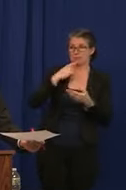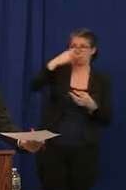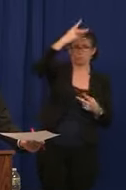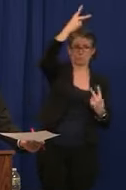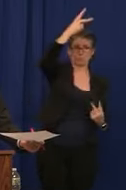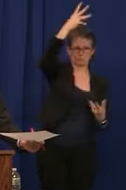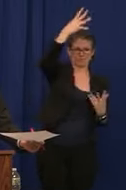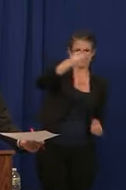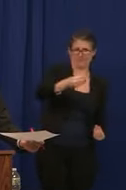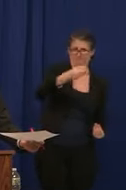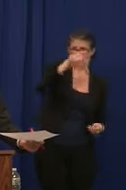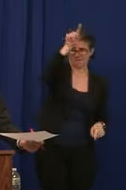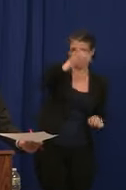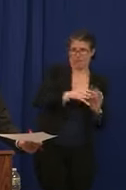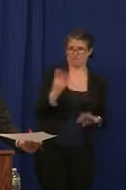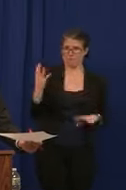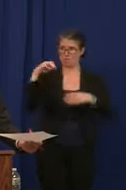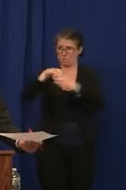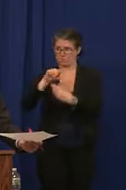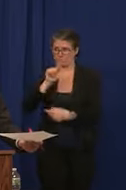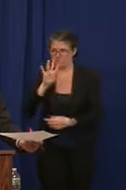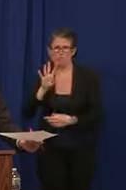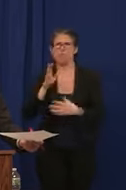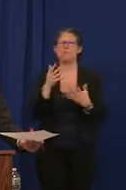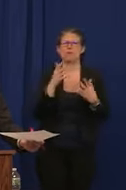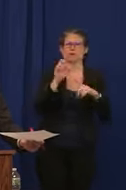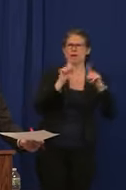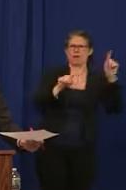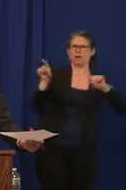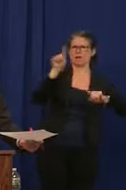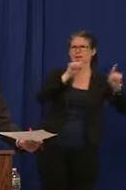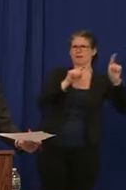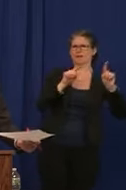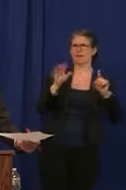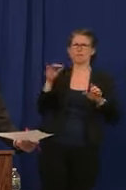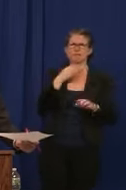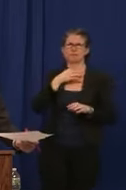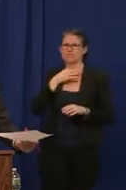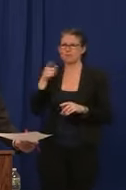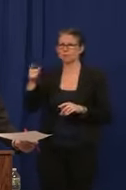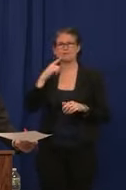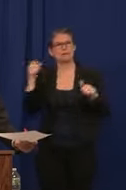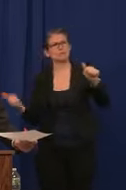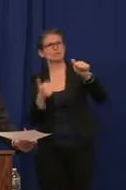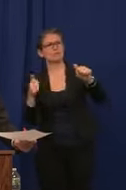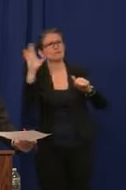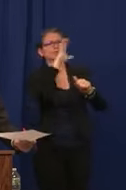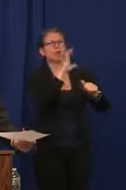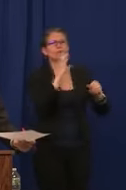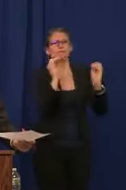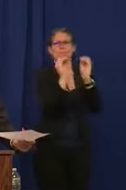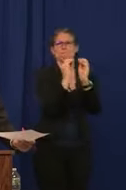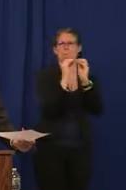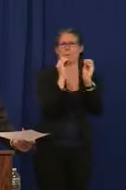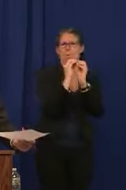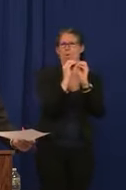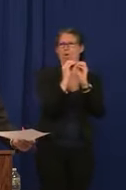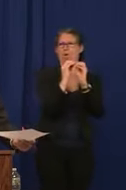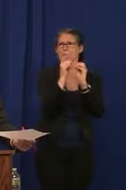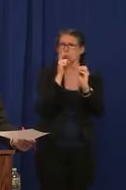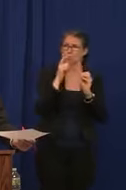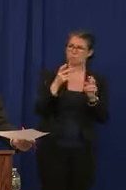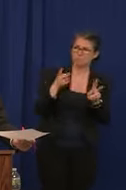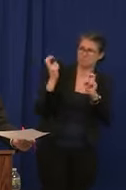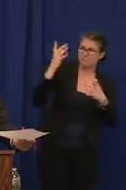you mentioned that the state is going to be doing more searching for cases, the way you put it, more searching for cases at these